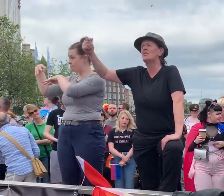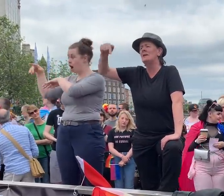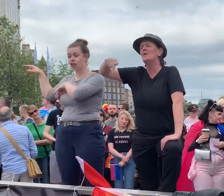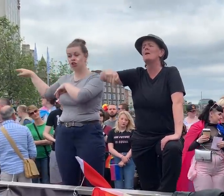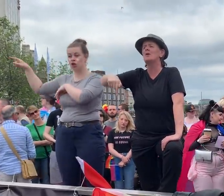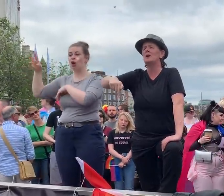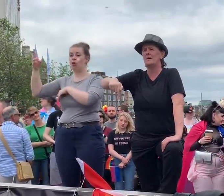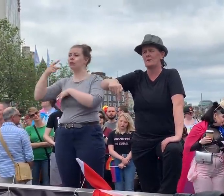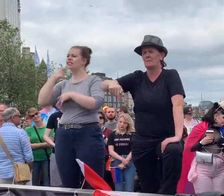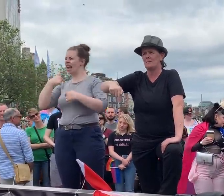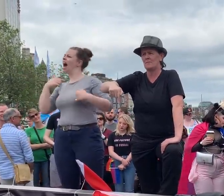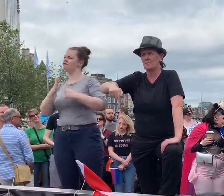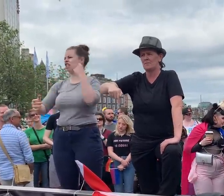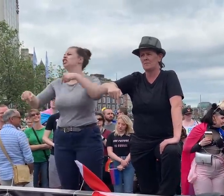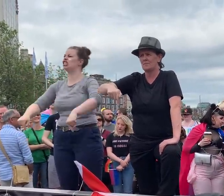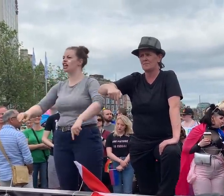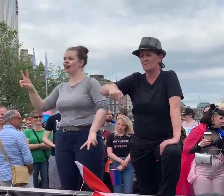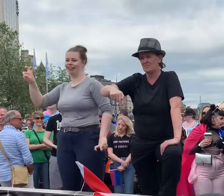are going to tell you they were here.